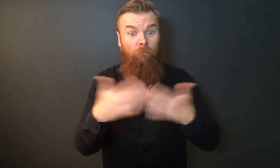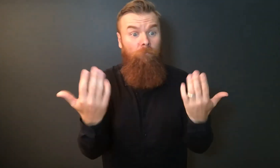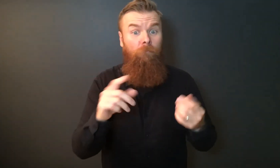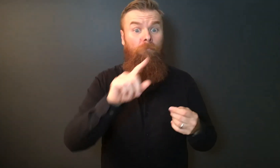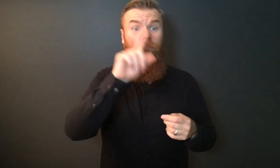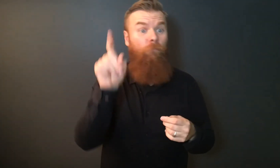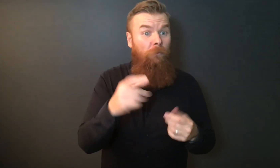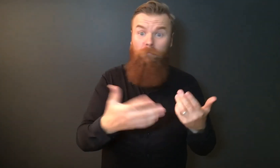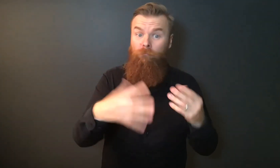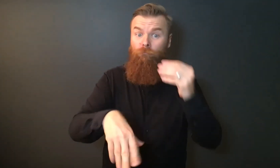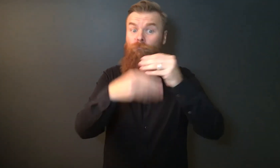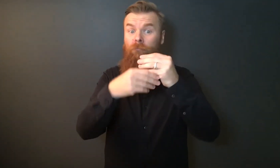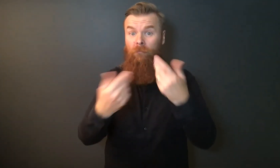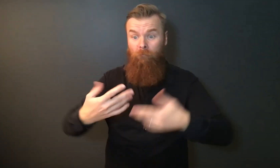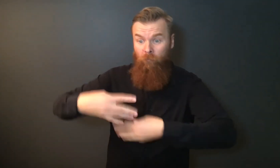address?